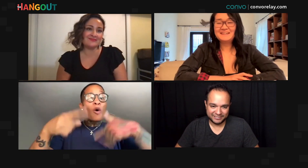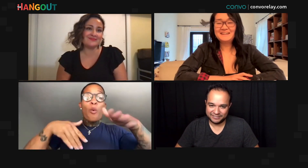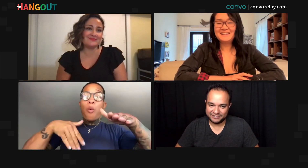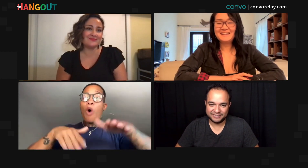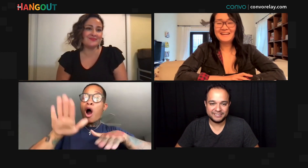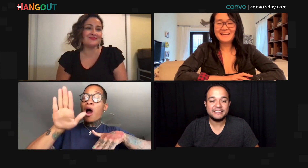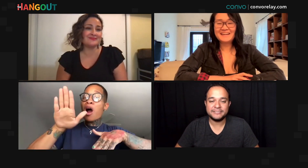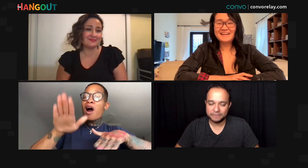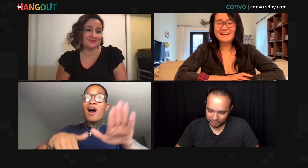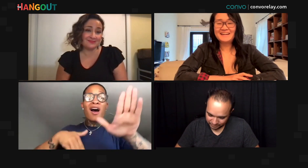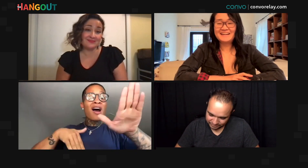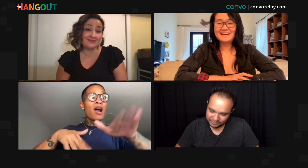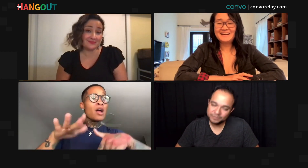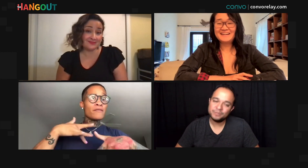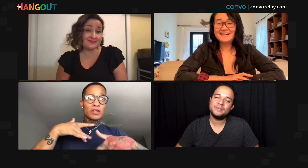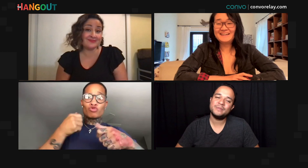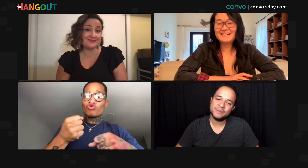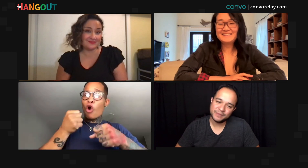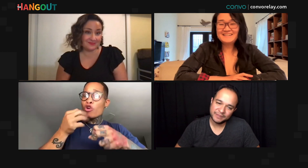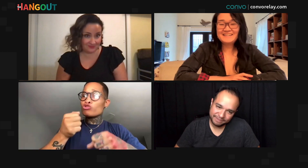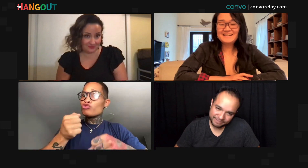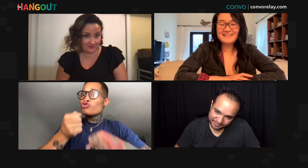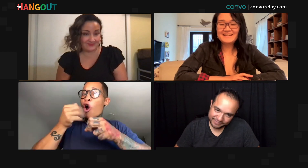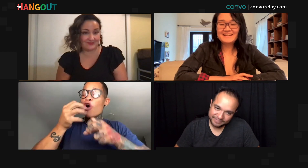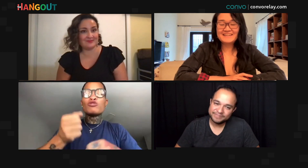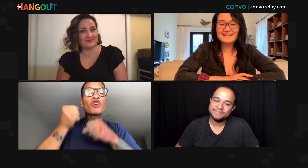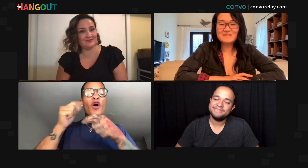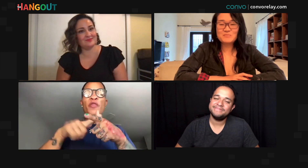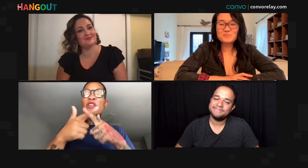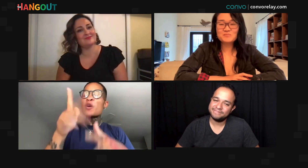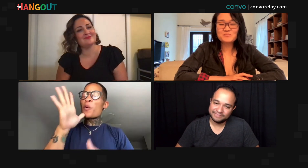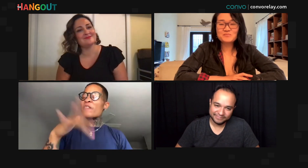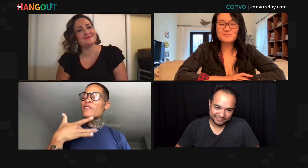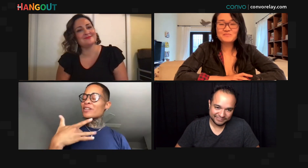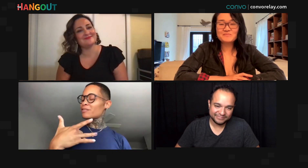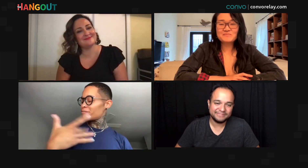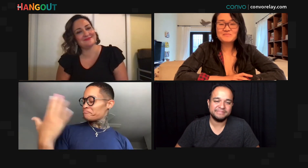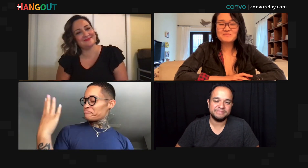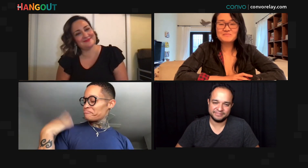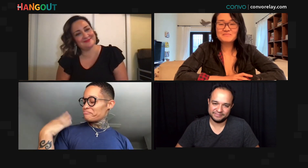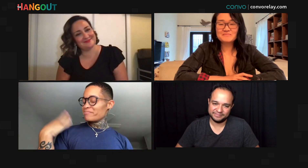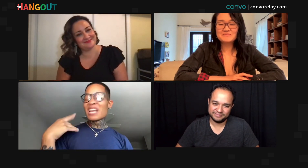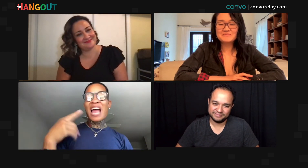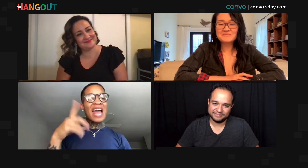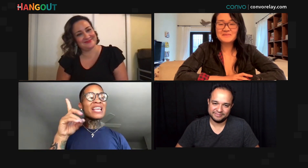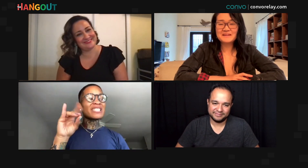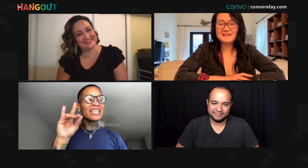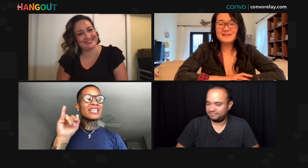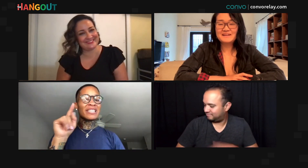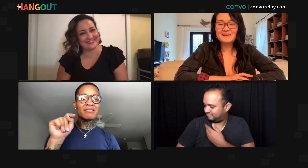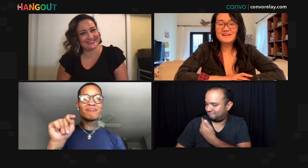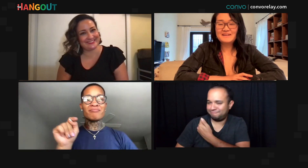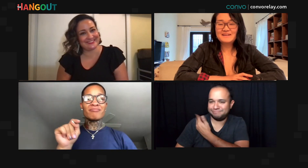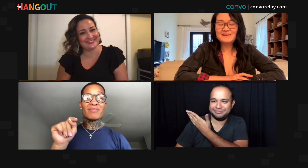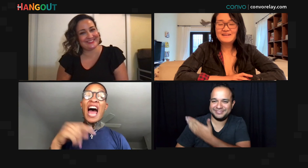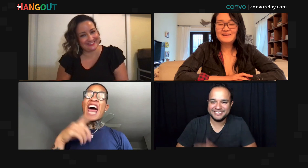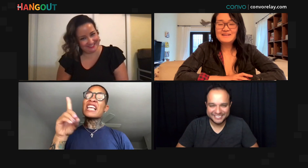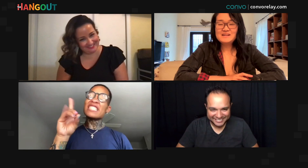feel like you can't keep going on, but keep going. And with time, you're going to get stronger and stronger. And you're going to start seeing all the